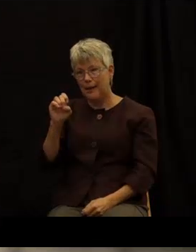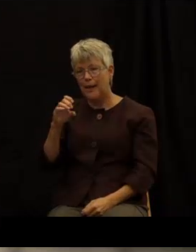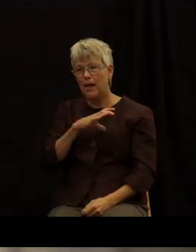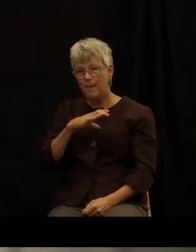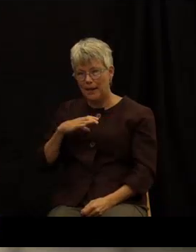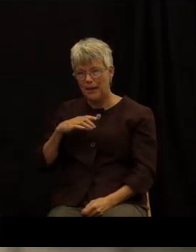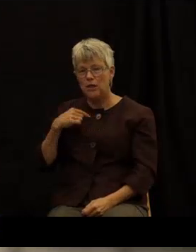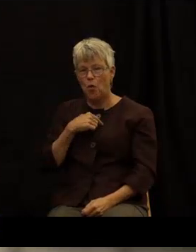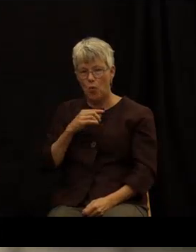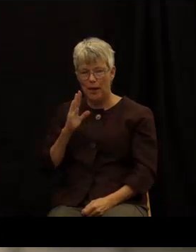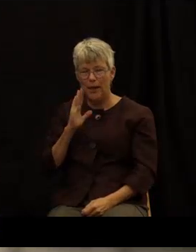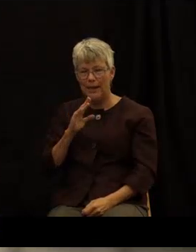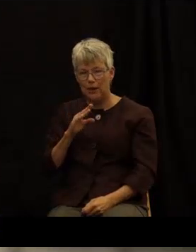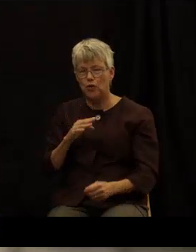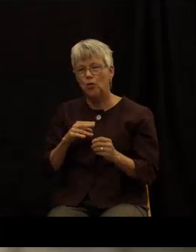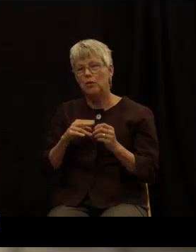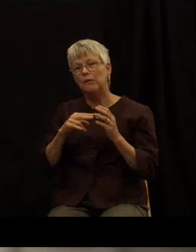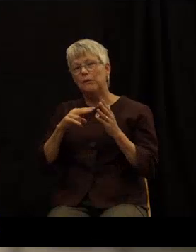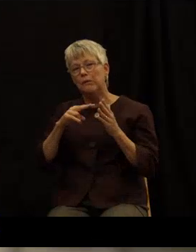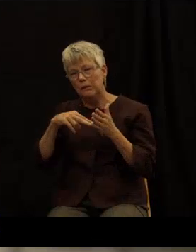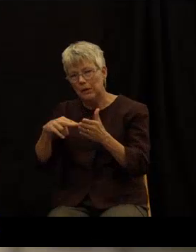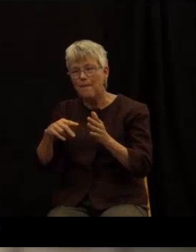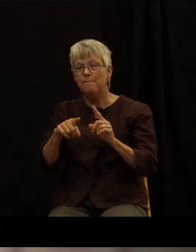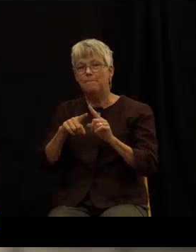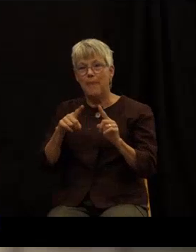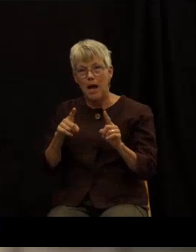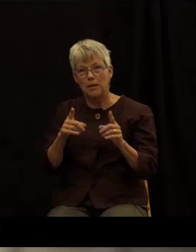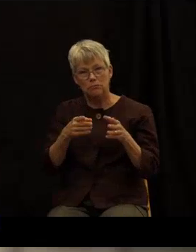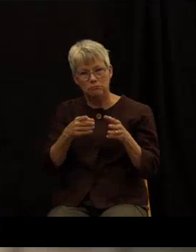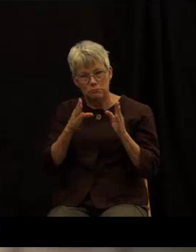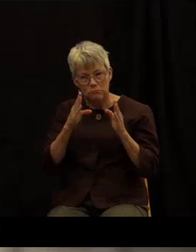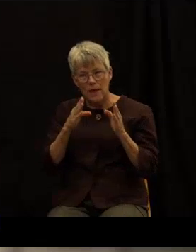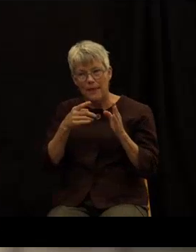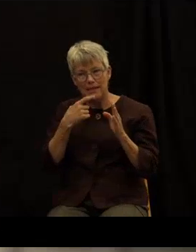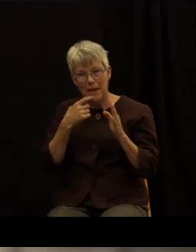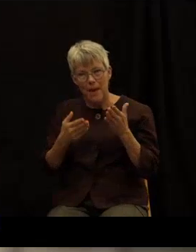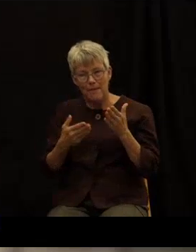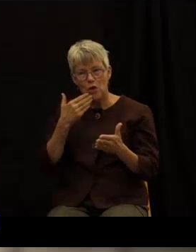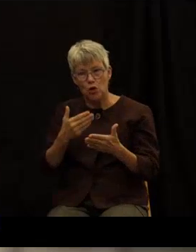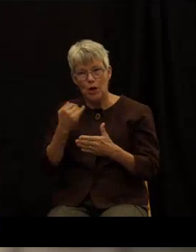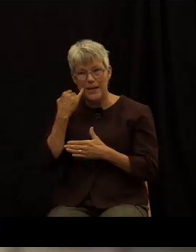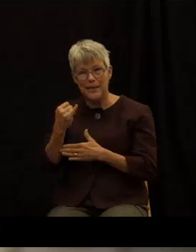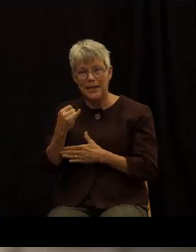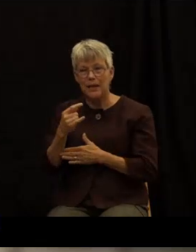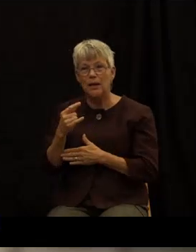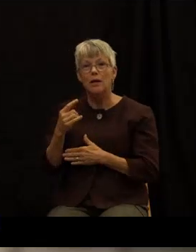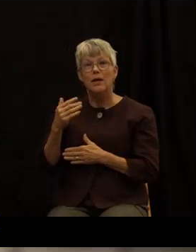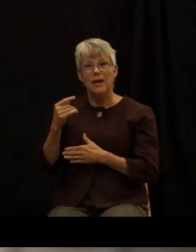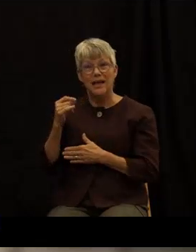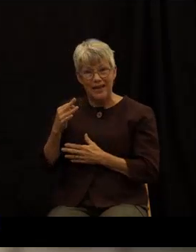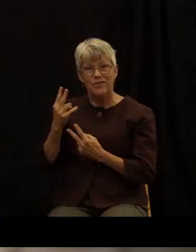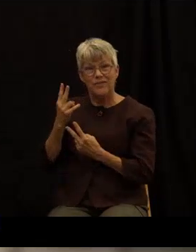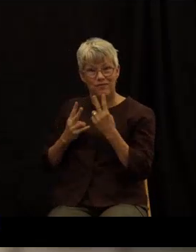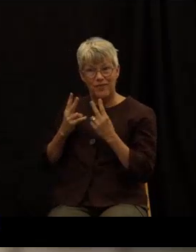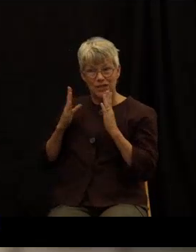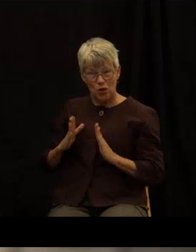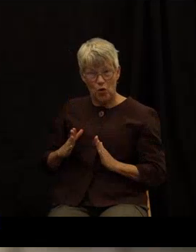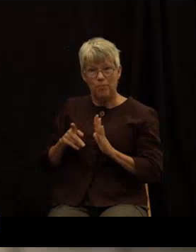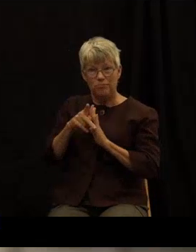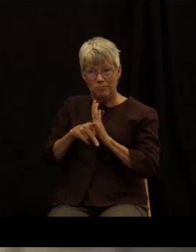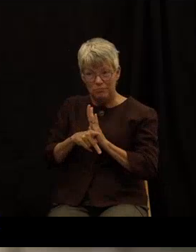want to make any changes. However, it was brought to my attention that it might be a good idea to have visitors to schools and